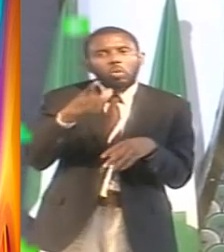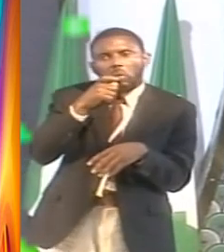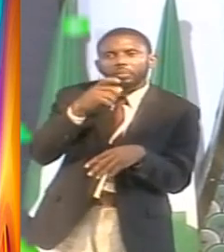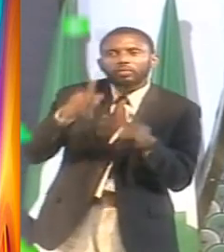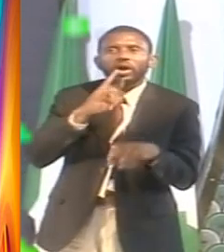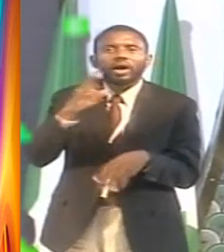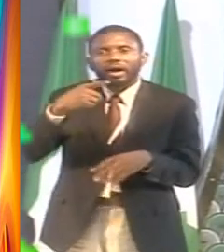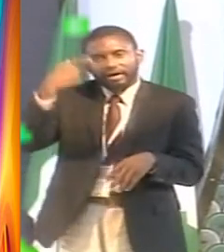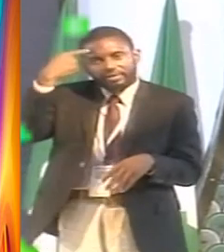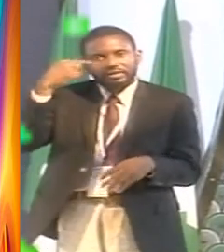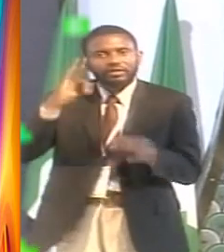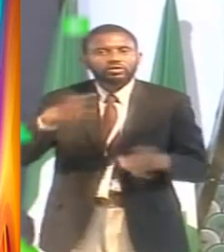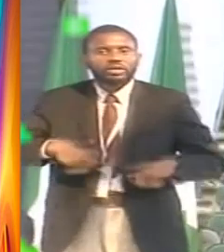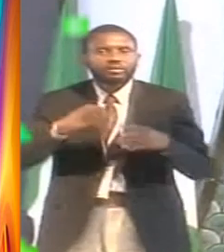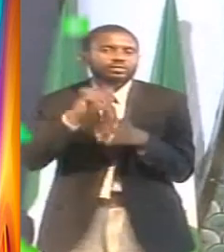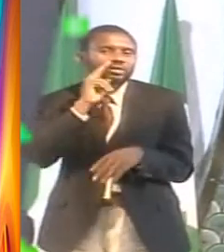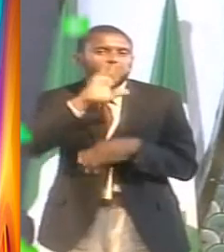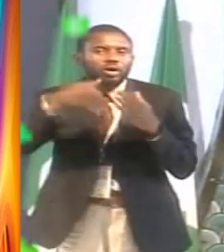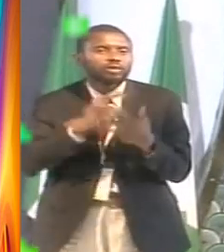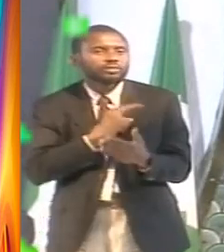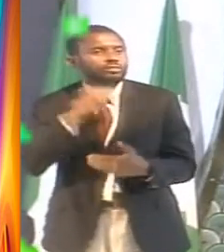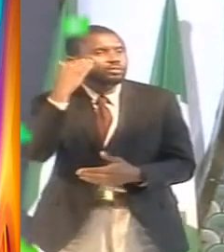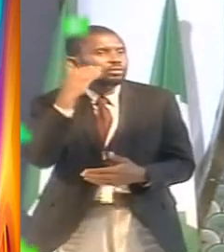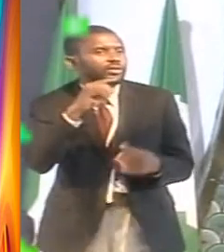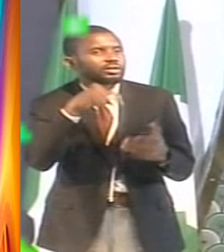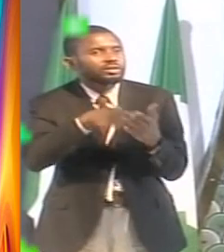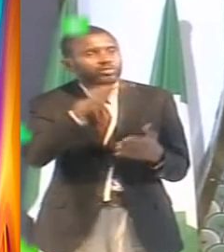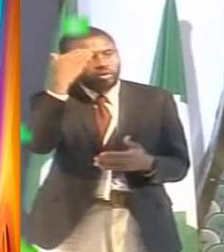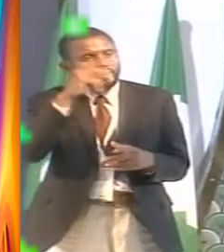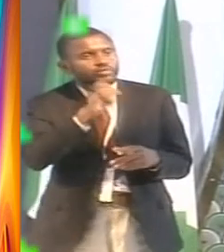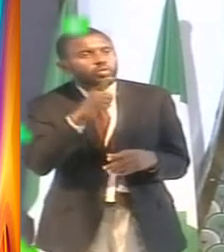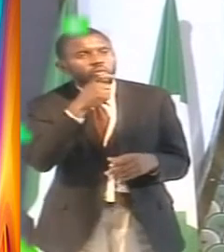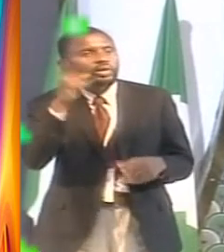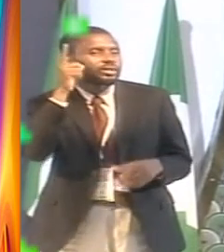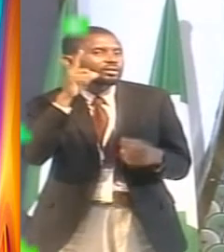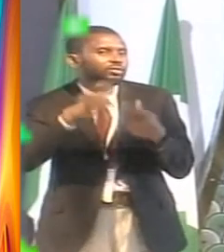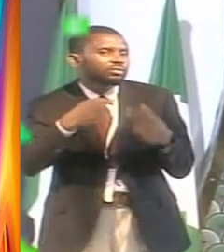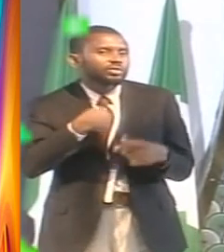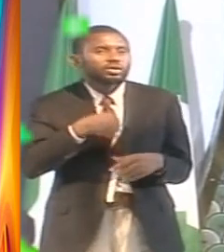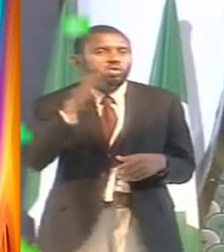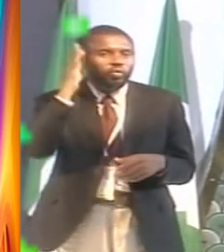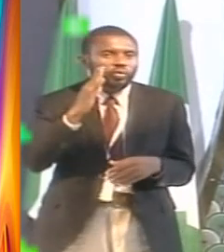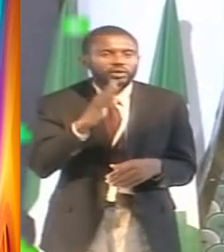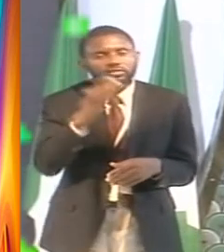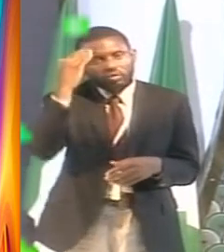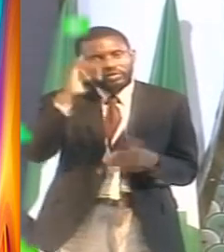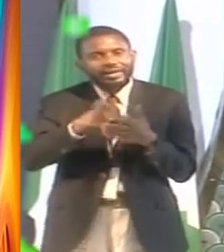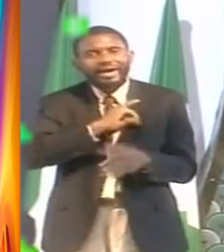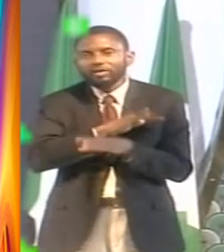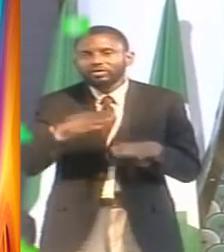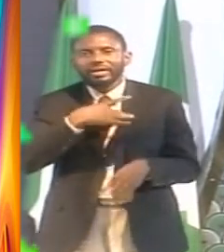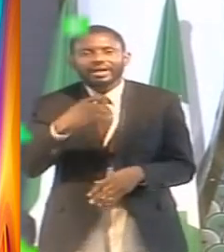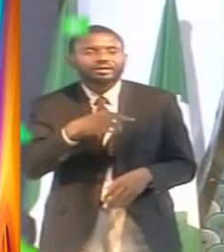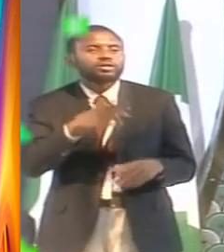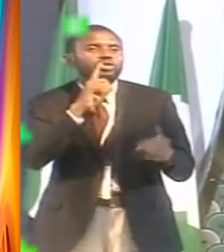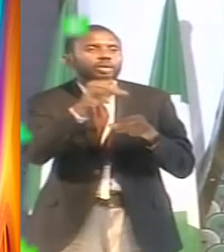Nigeria, all of us know. And this is why those who listen to me will attest to the fact that I don't like to talk about religion, in part because I